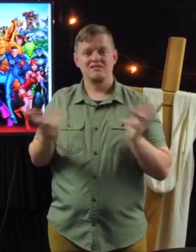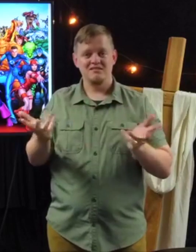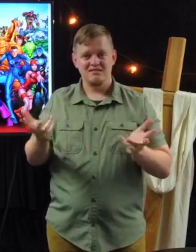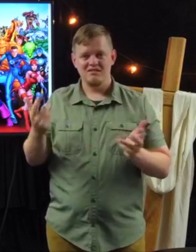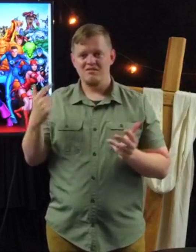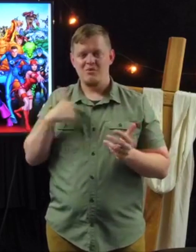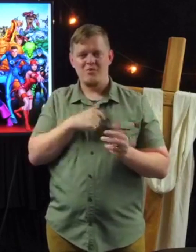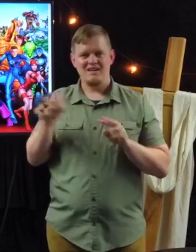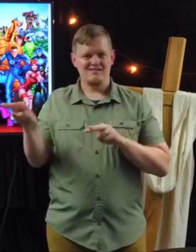However,